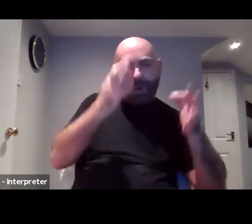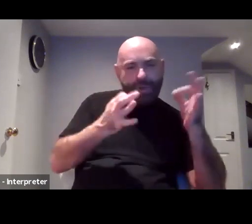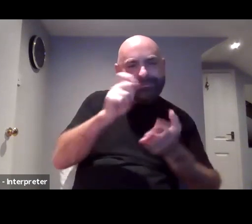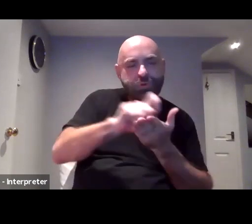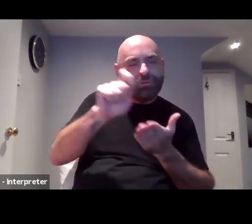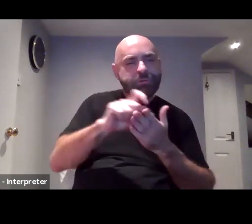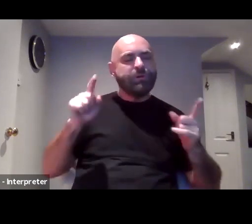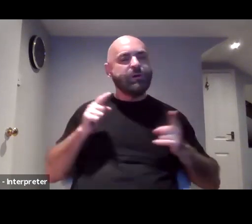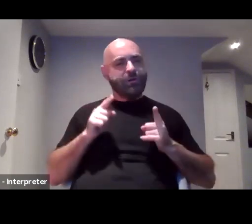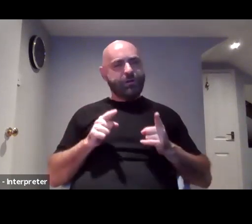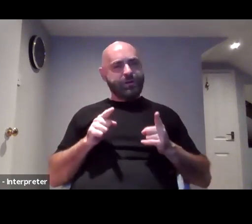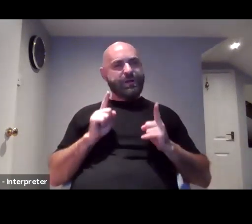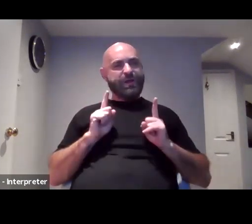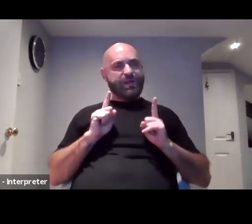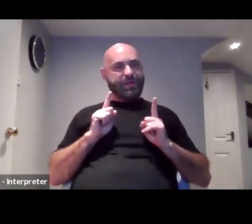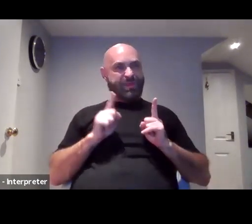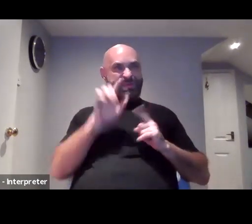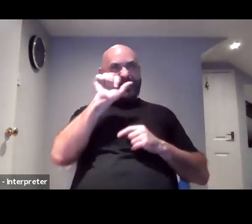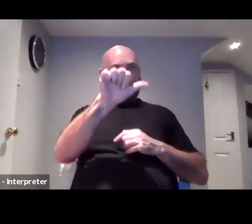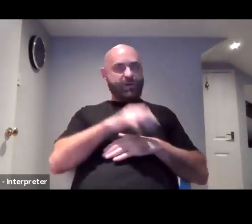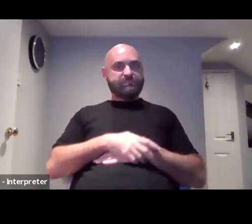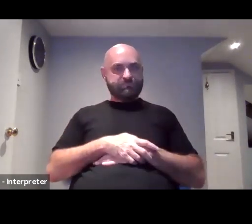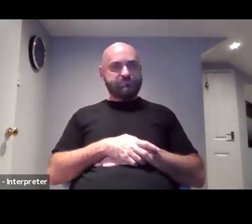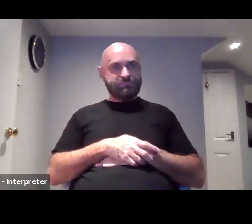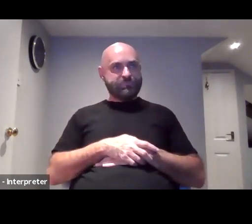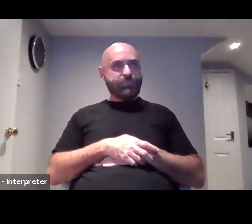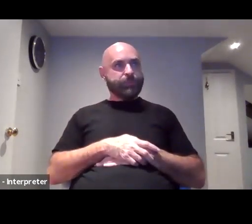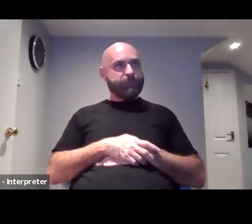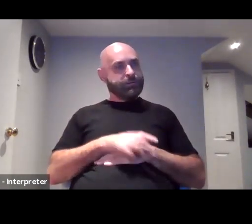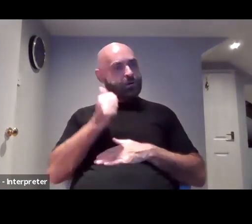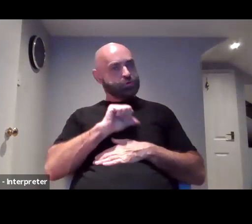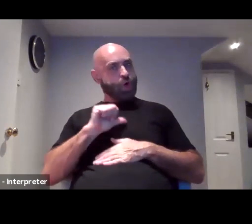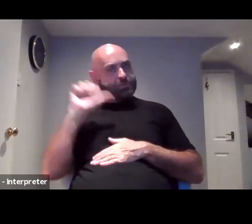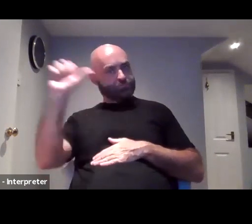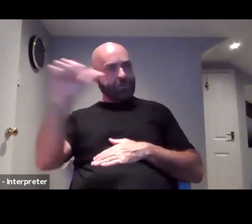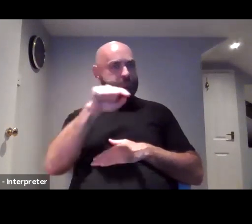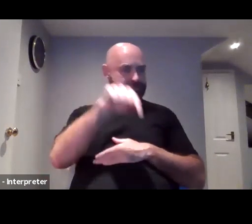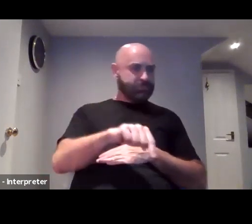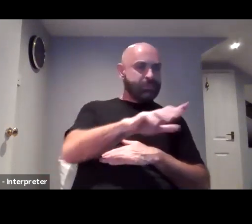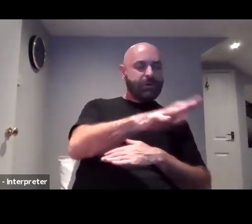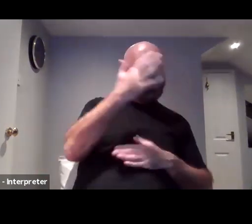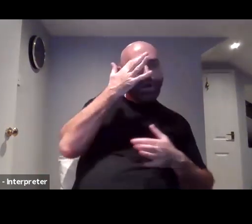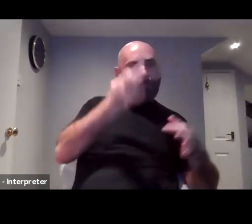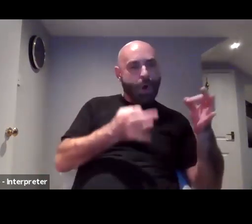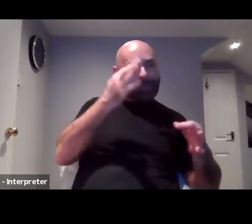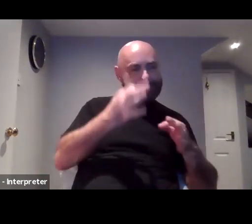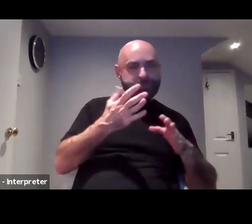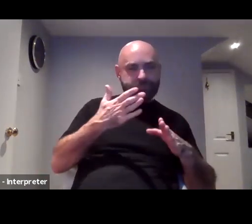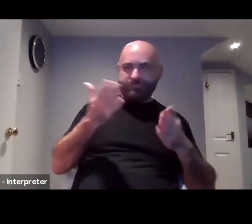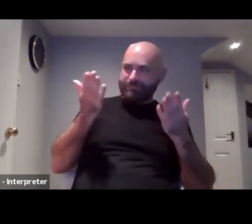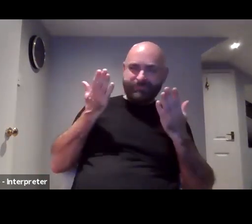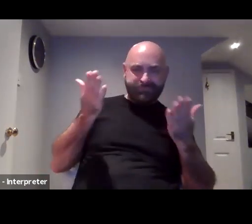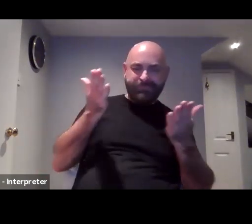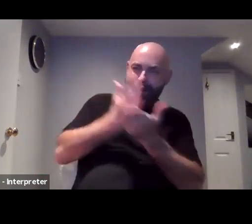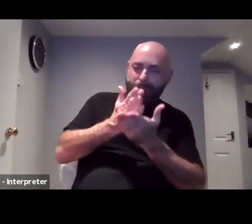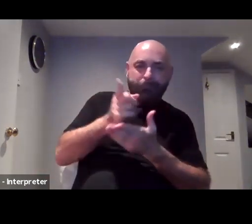journalists, they've earned their ranking. They've worked hard to achieve these rankings. The politicians really worked hard to make